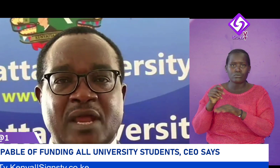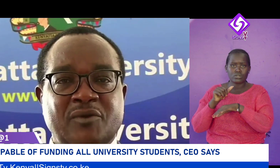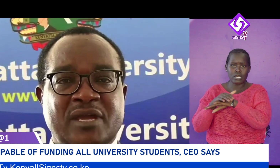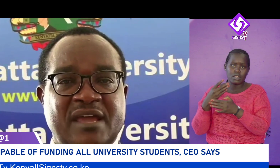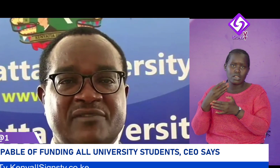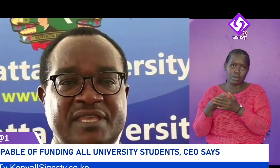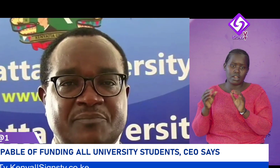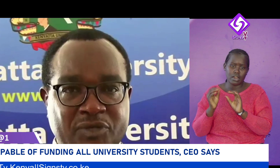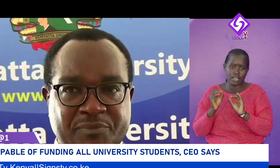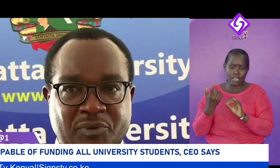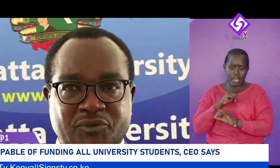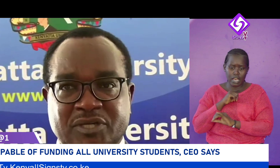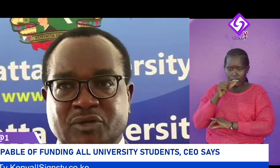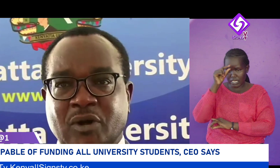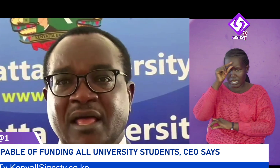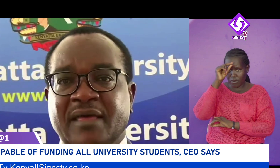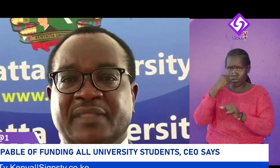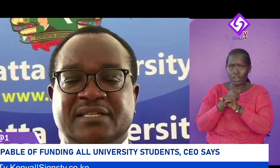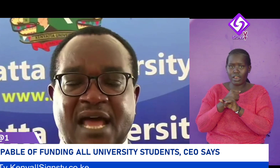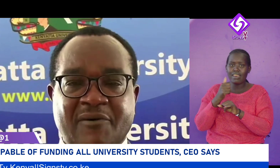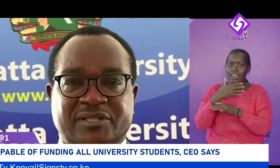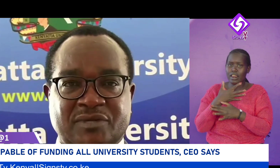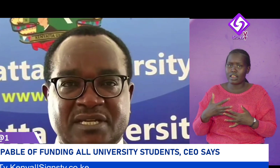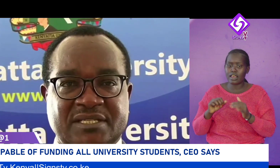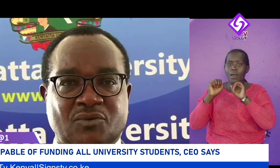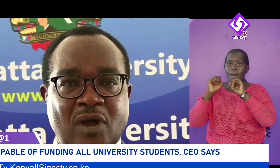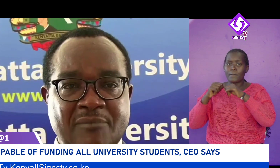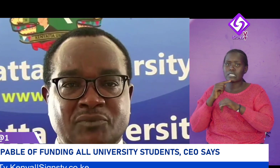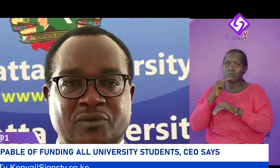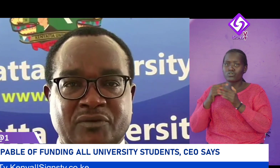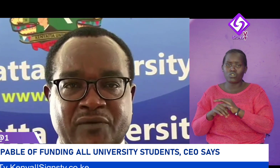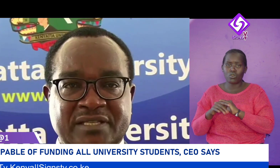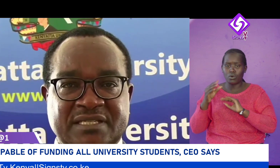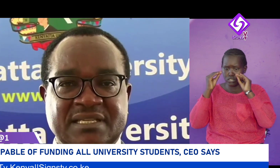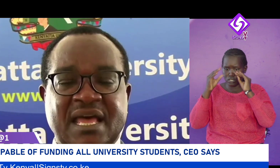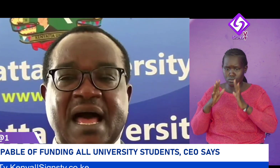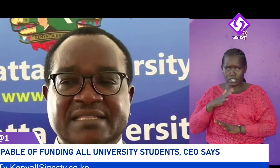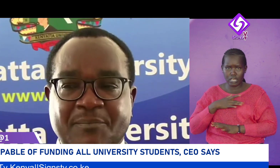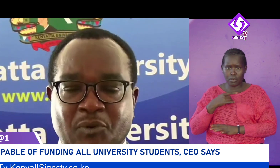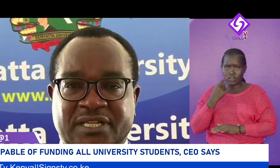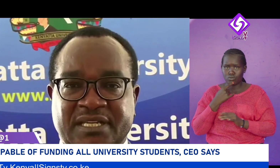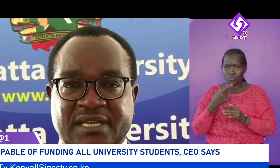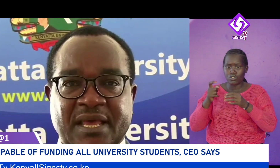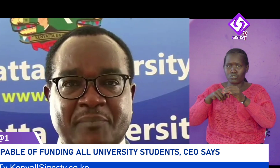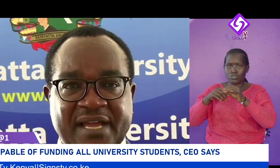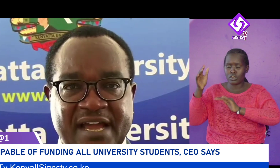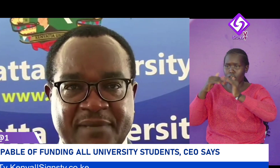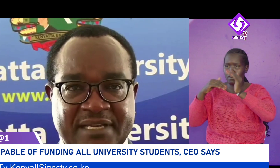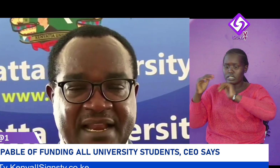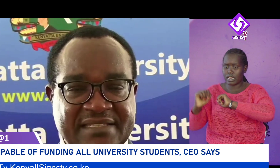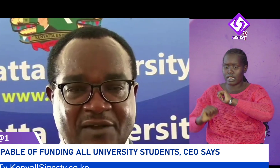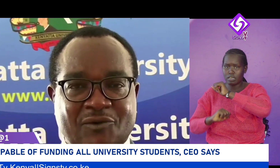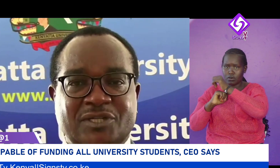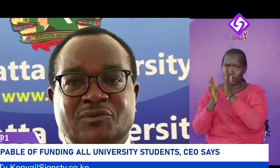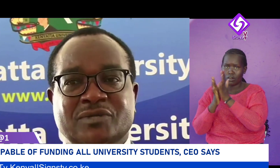doing everything possible to ensure that our students who come to the universities are supported by government. And as I continue